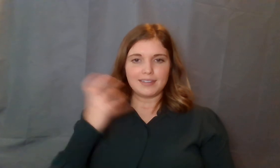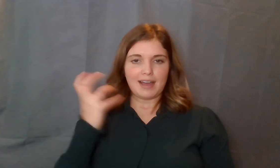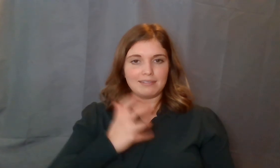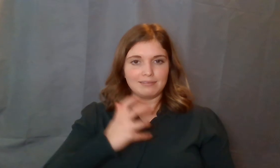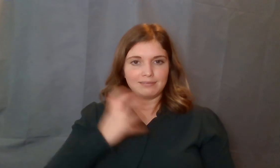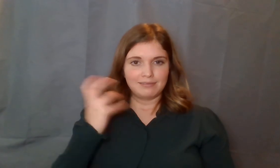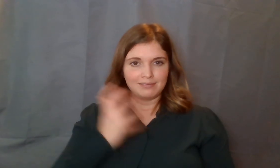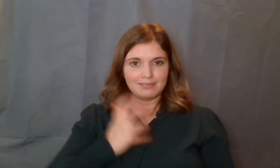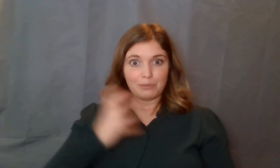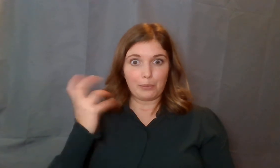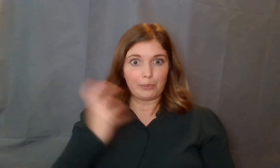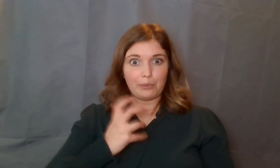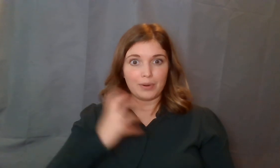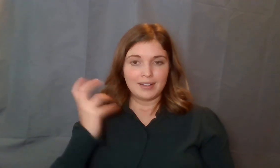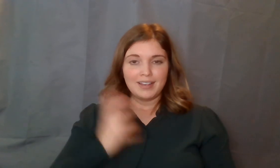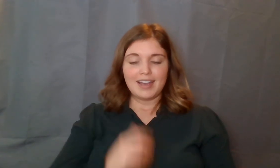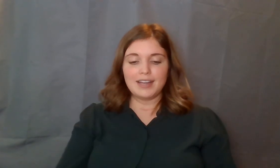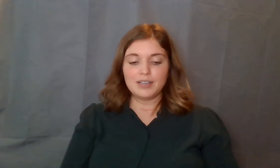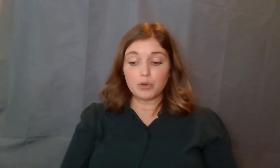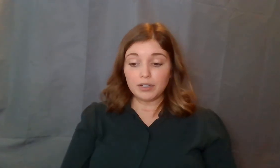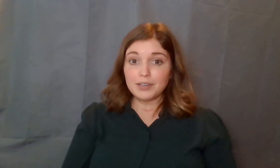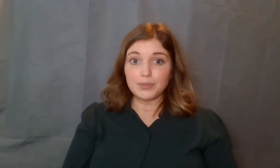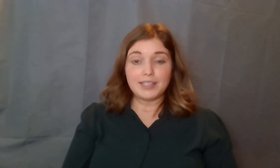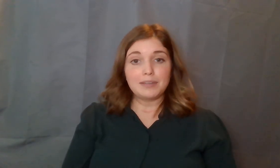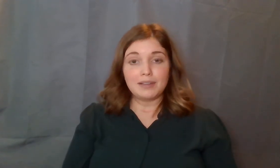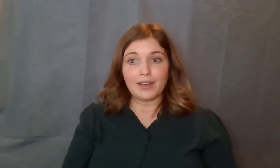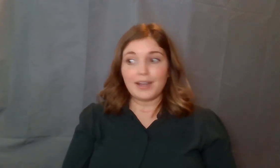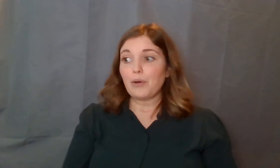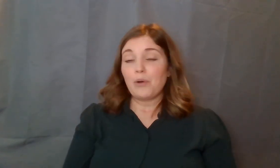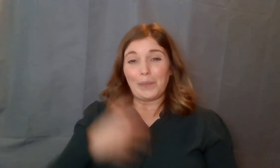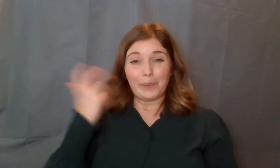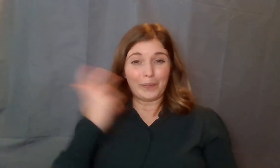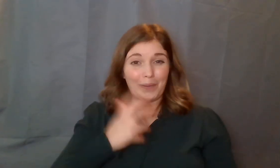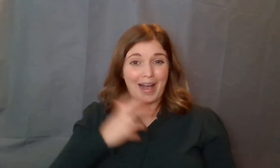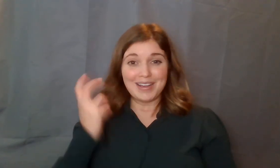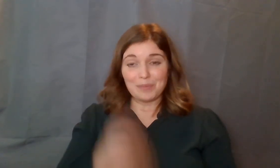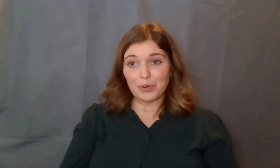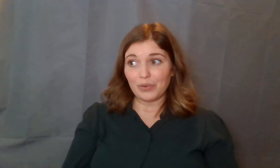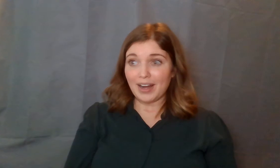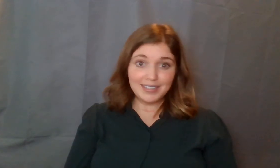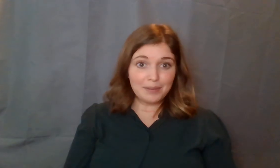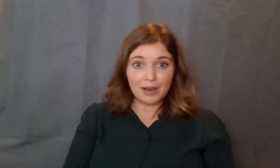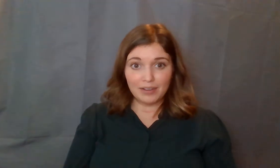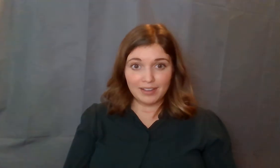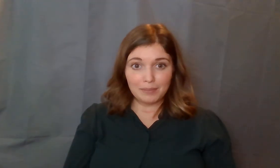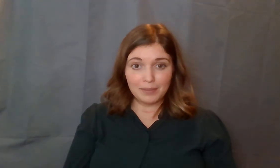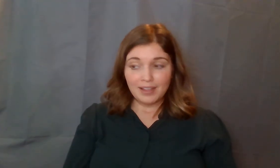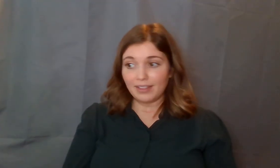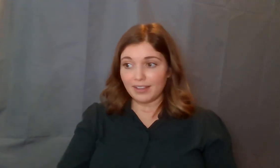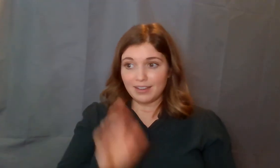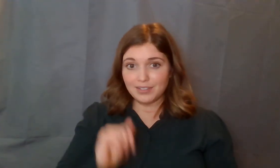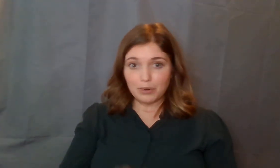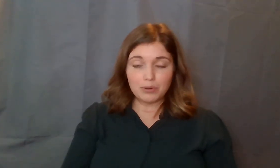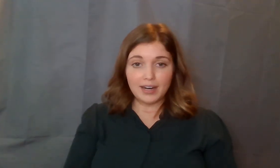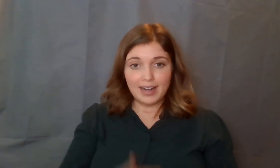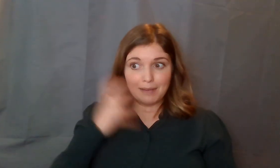interesting gloss. So this is the sign. And you could use it to be like I am crazy about him. Like, he is so great. I'm